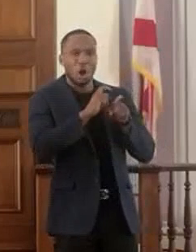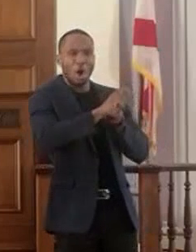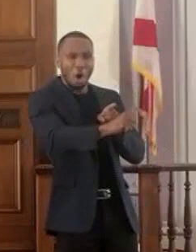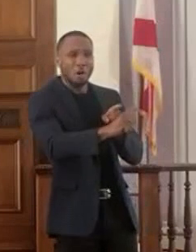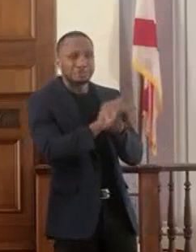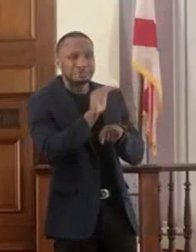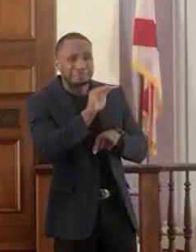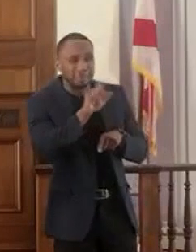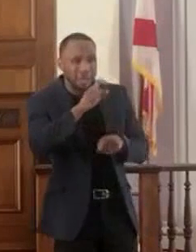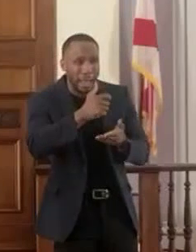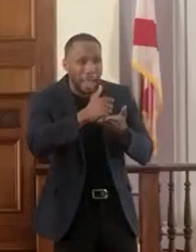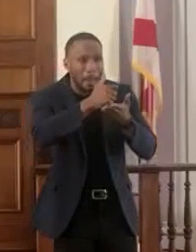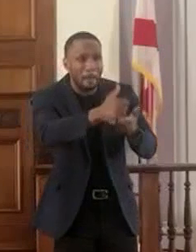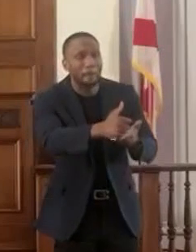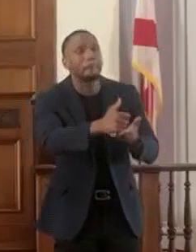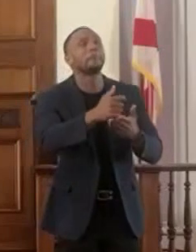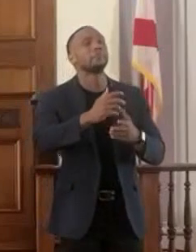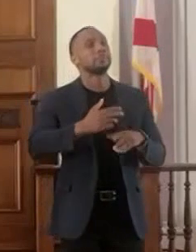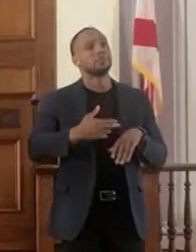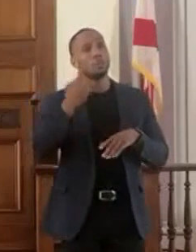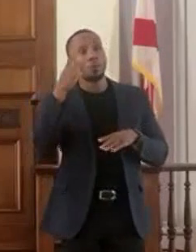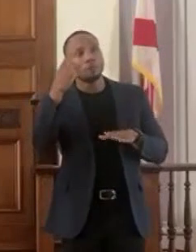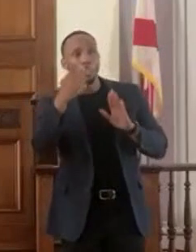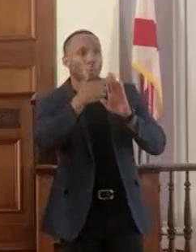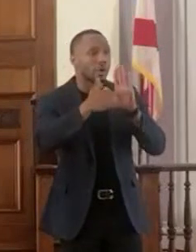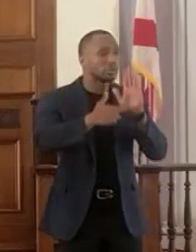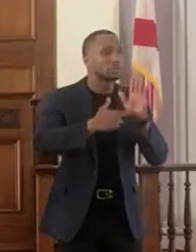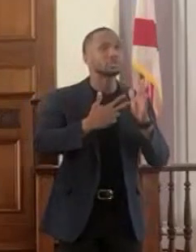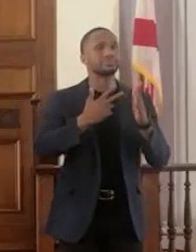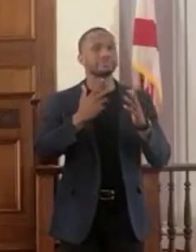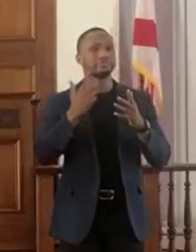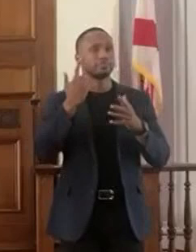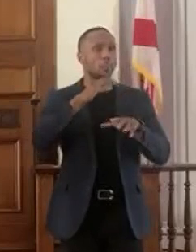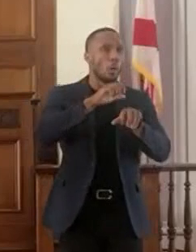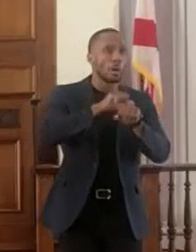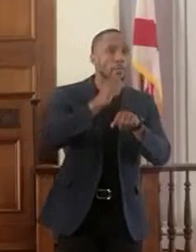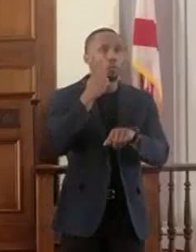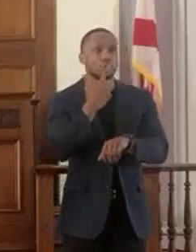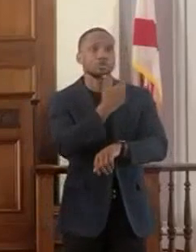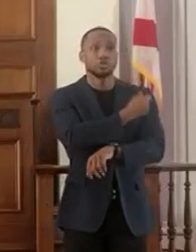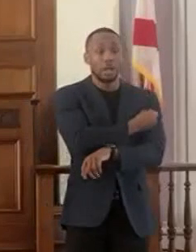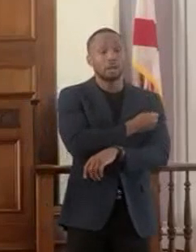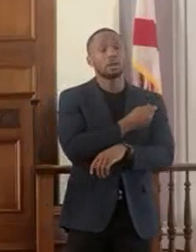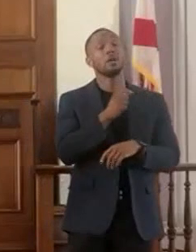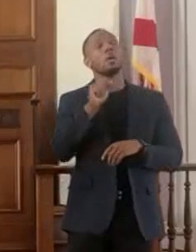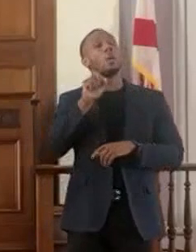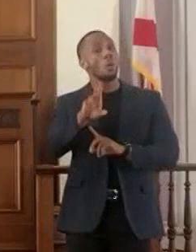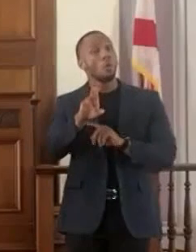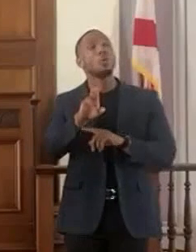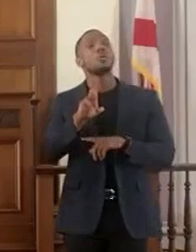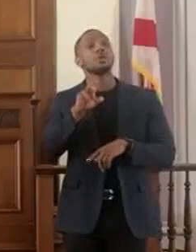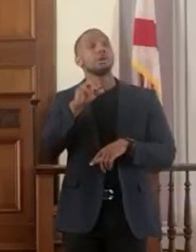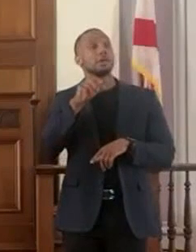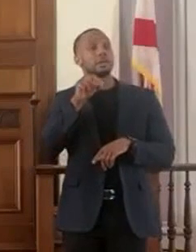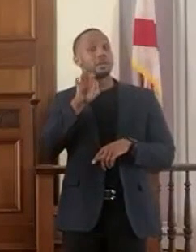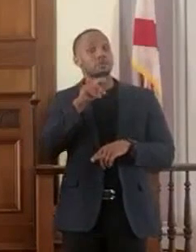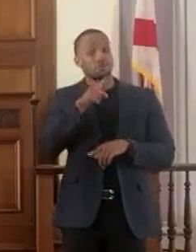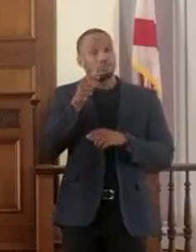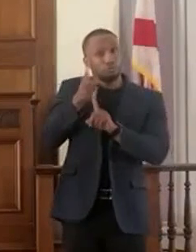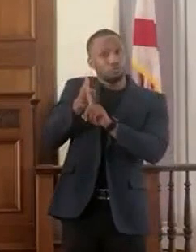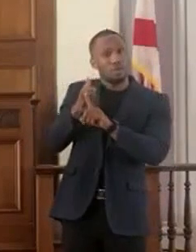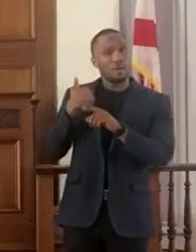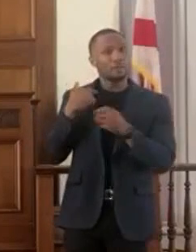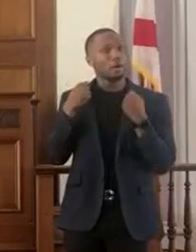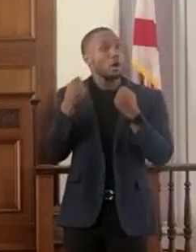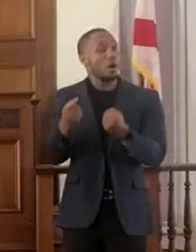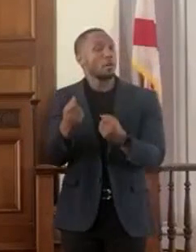can assist in getting them registered to get their shot. Or if you've got a car and they don't,